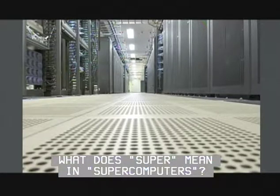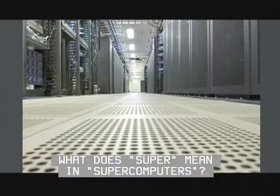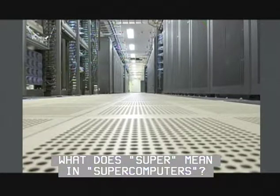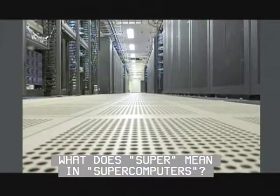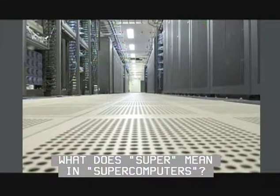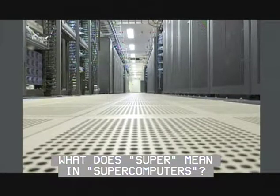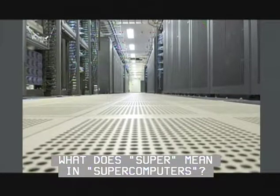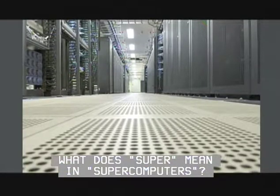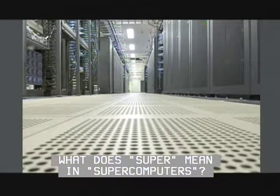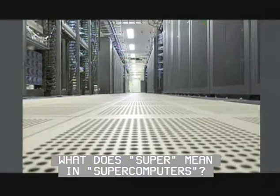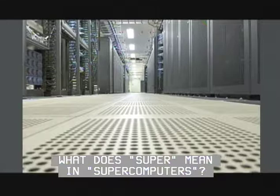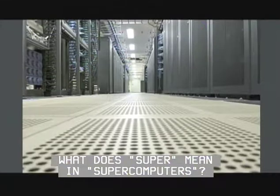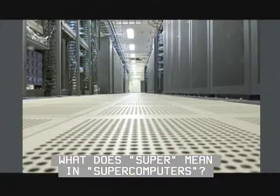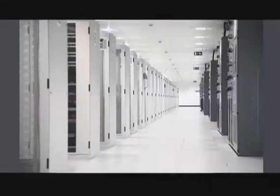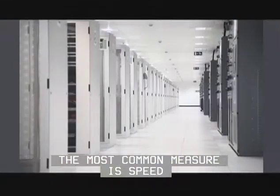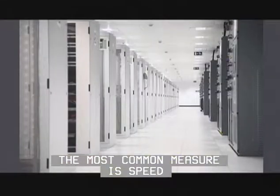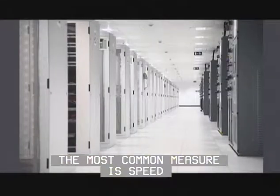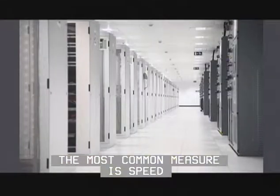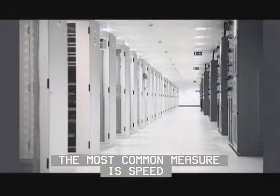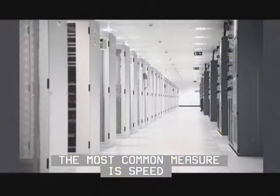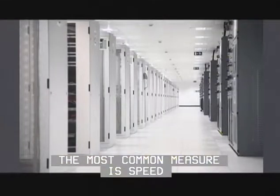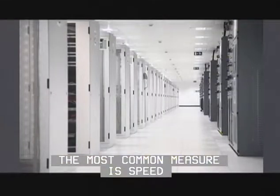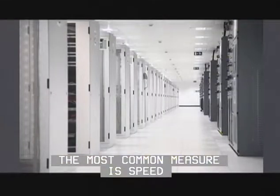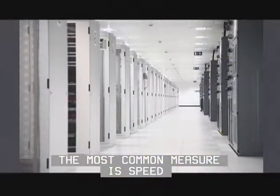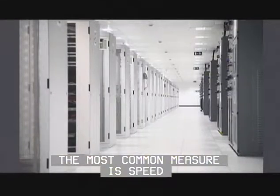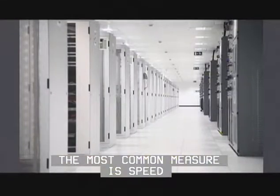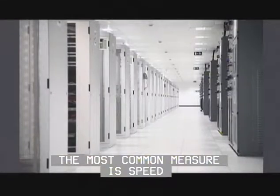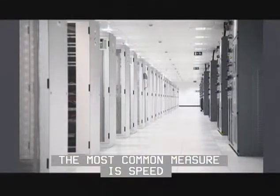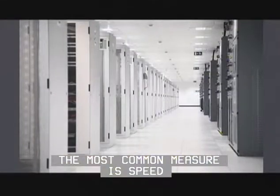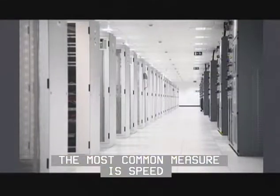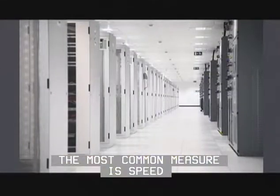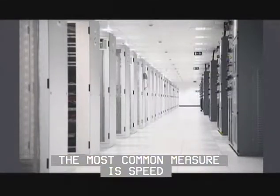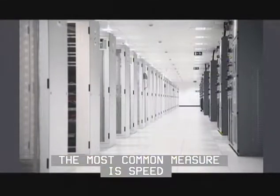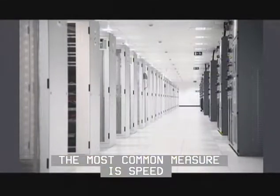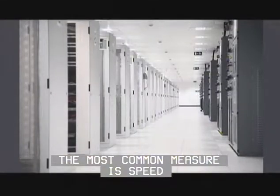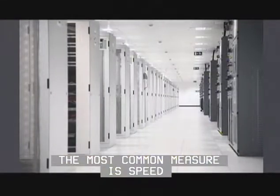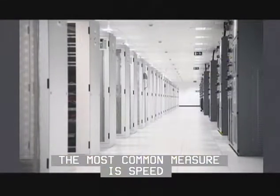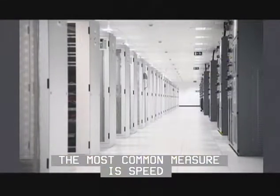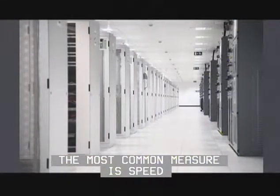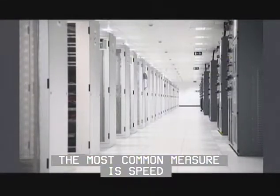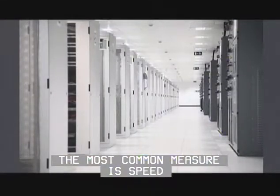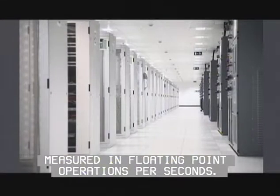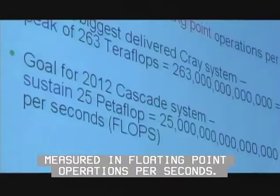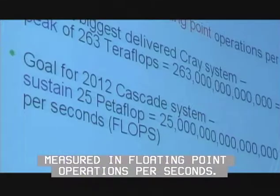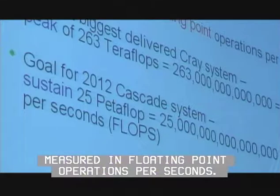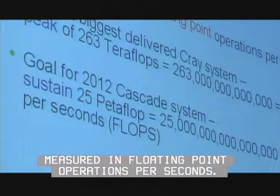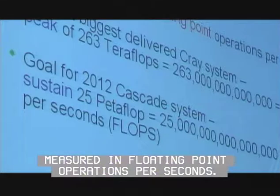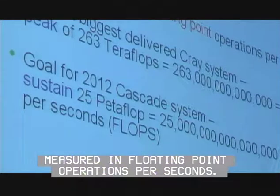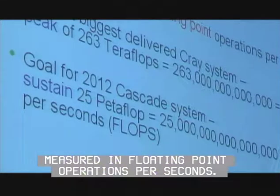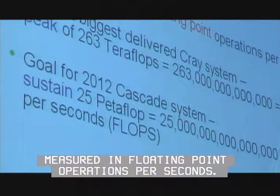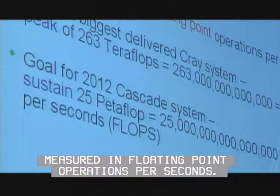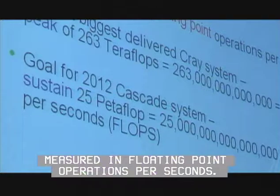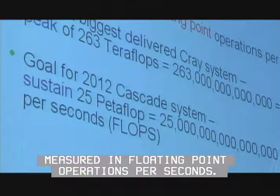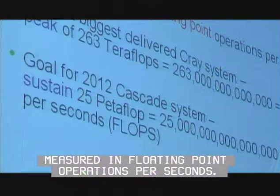in supercomputers? The most common measure is speed measured in floating